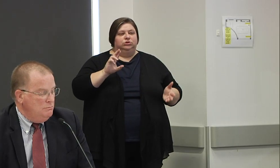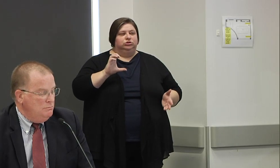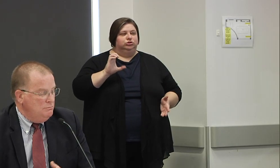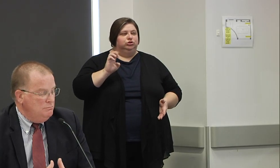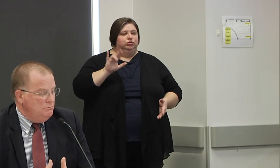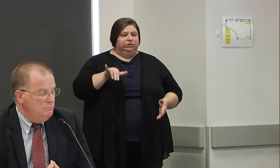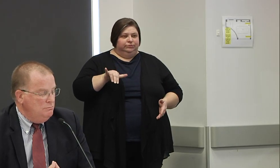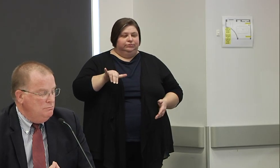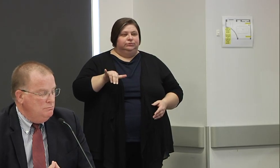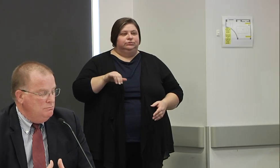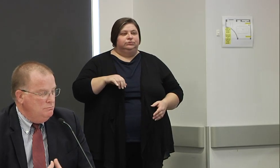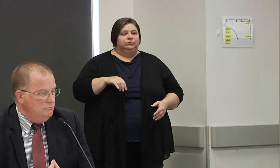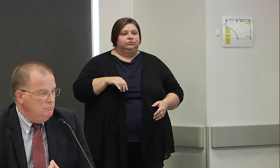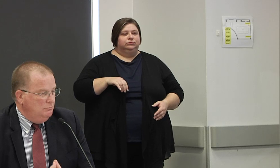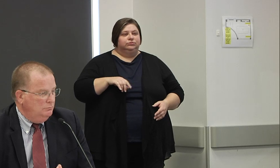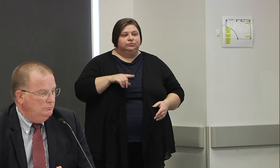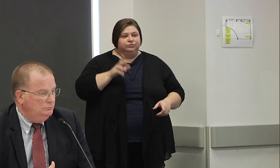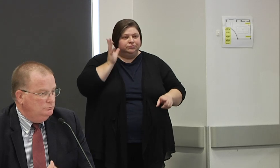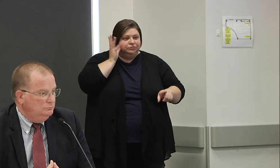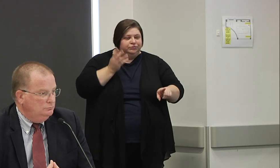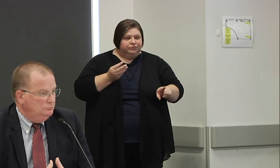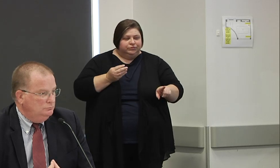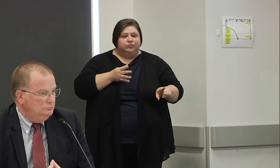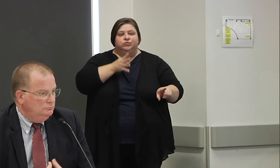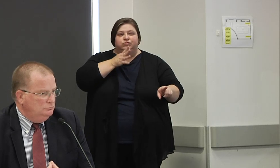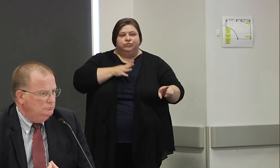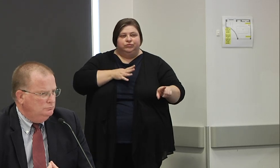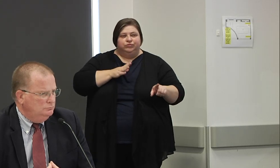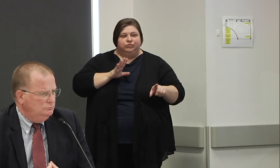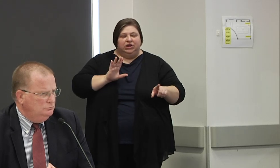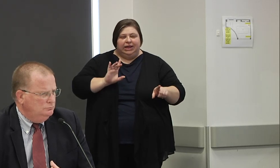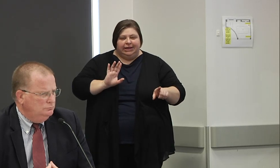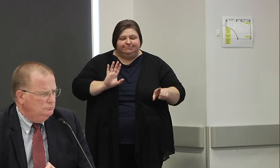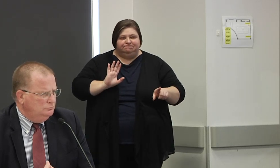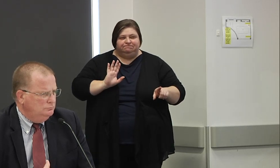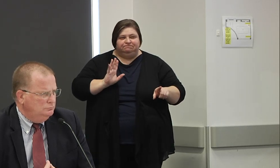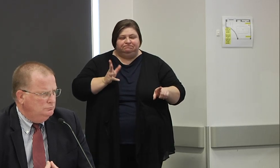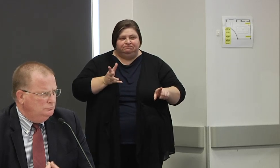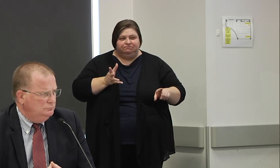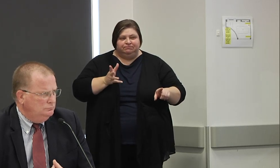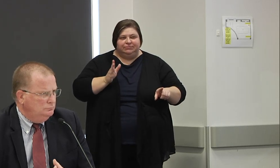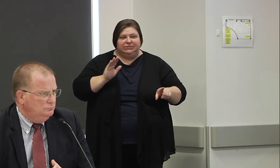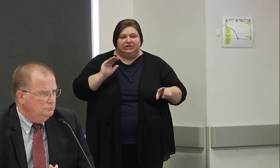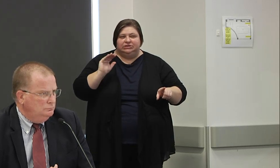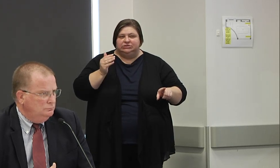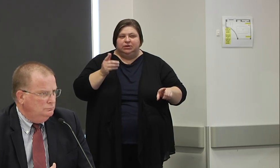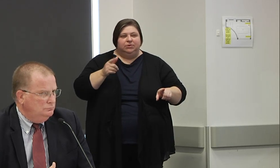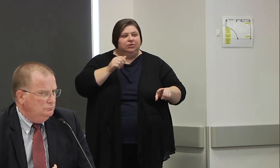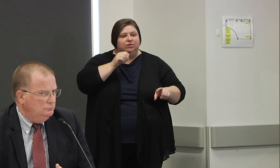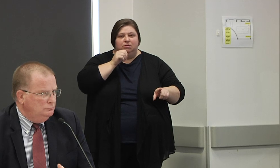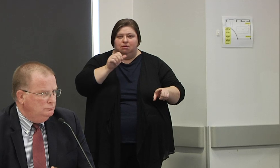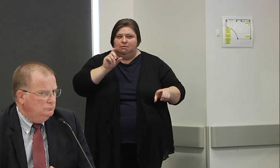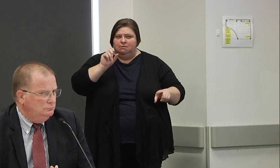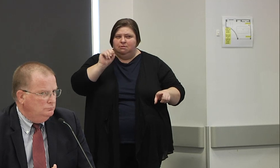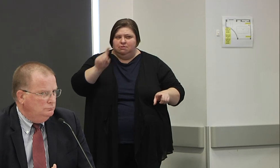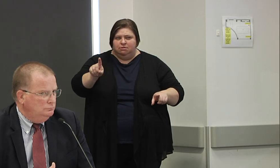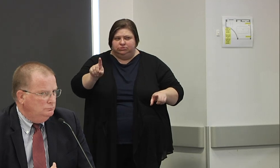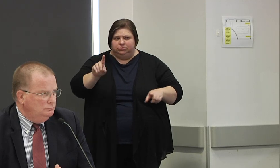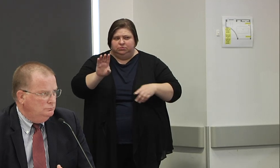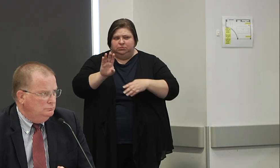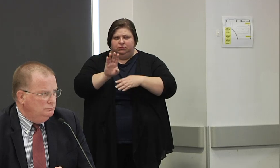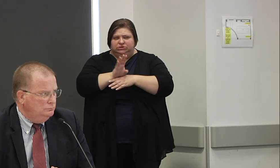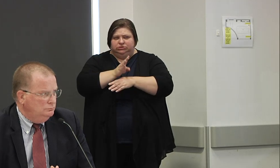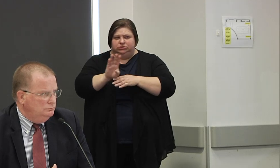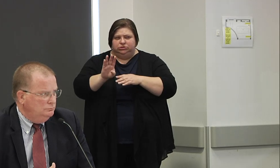ahead, Blair. Hi, correct me if I'm wrong, but it doesn't look like you're asking businesses to require temperature checks for